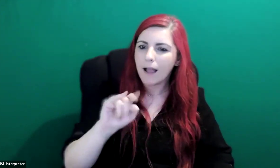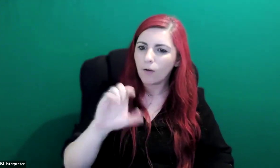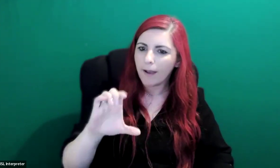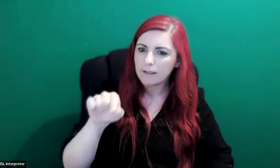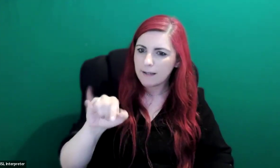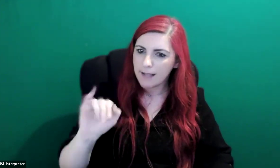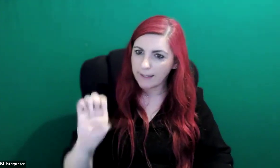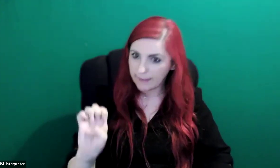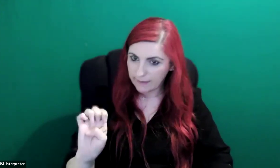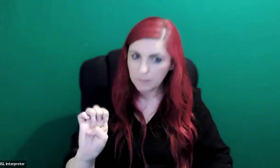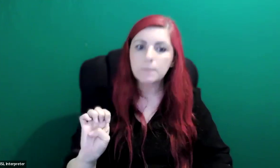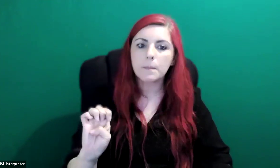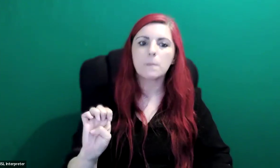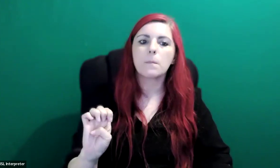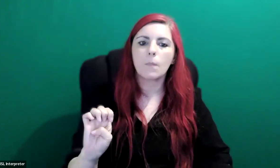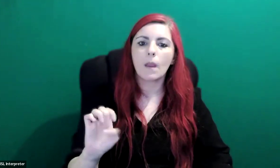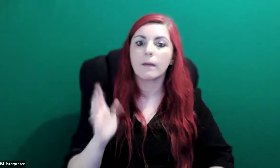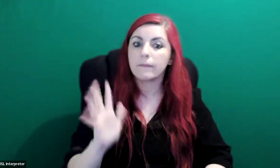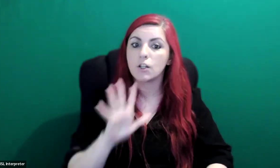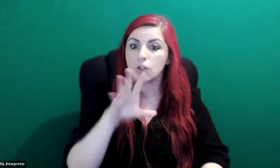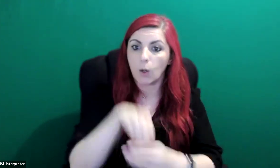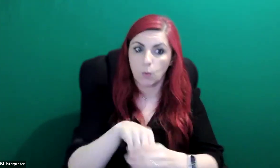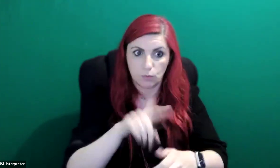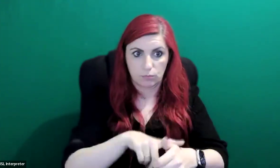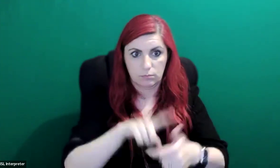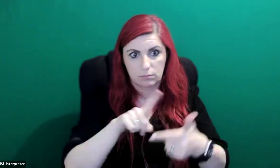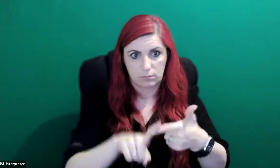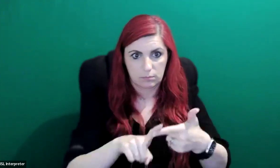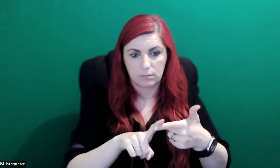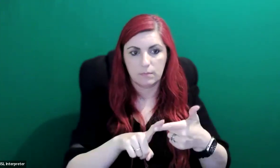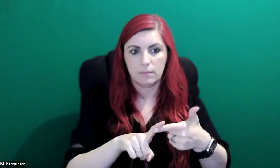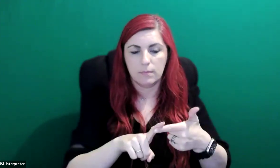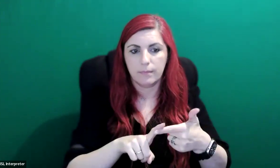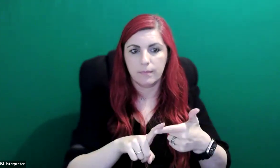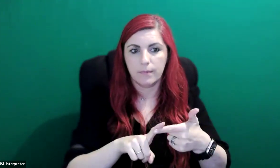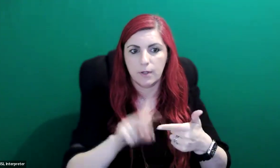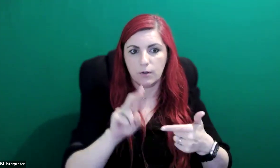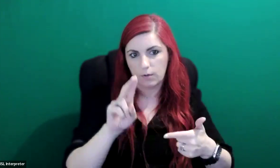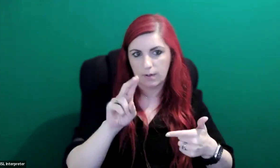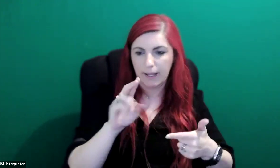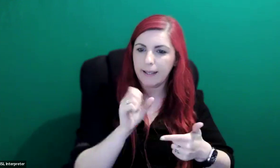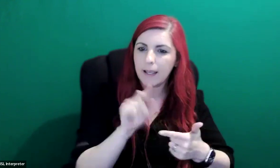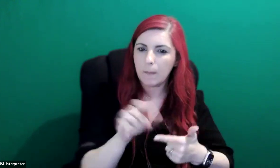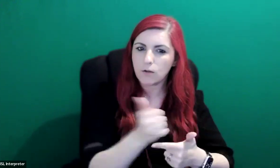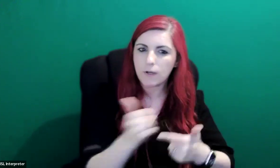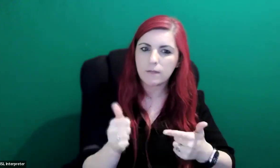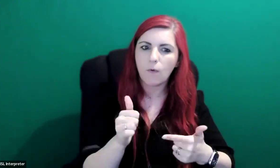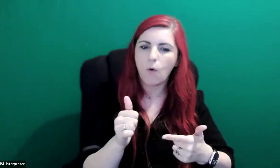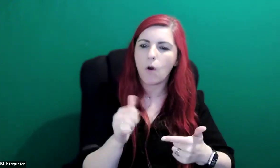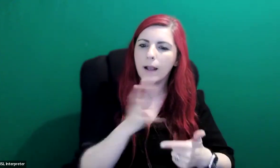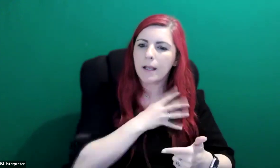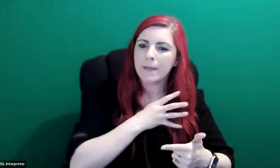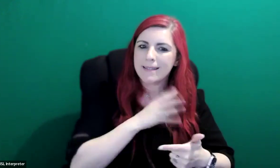crpd@irec.ie. I have included also on this slide the email address for the committee secretariat